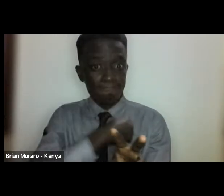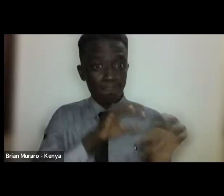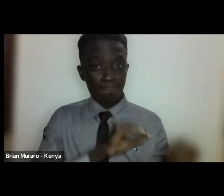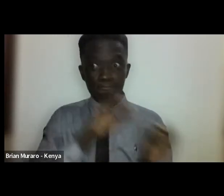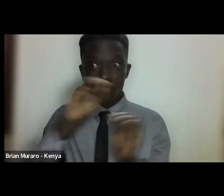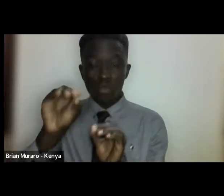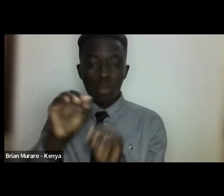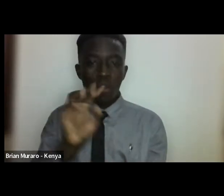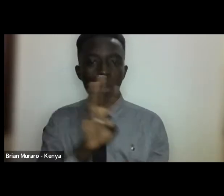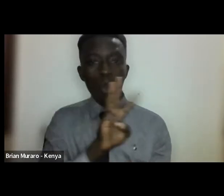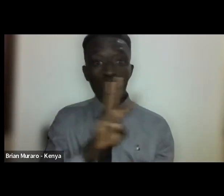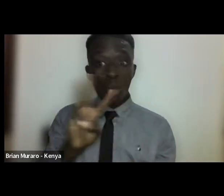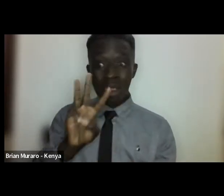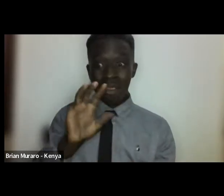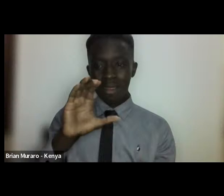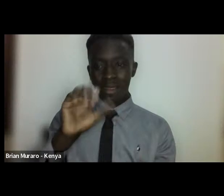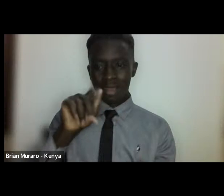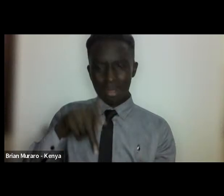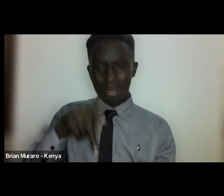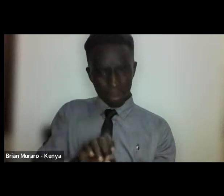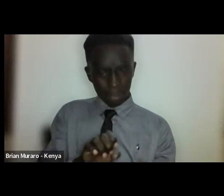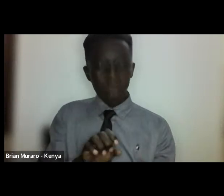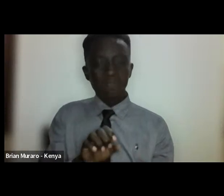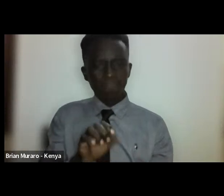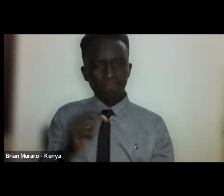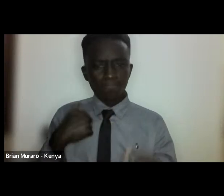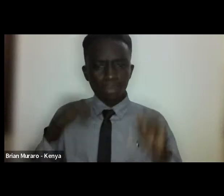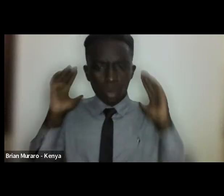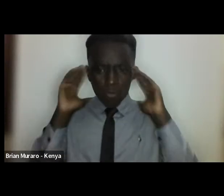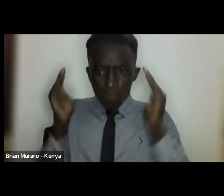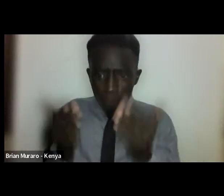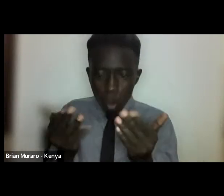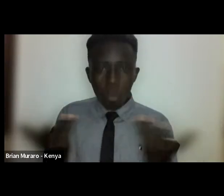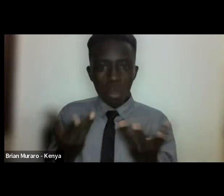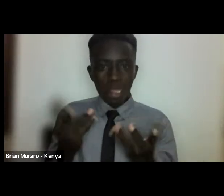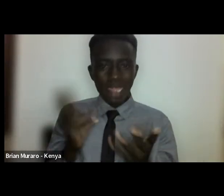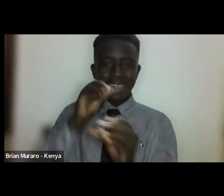also involved in inclusive education, and